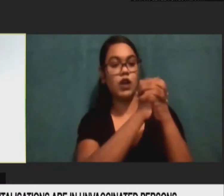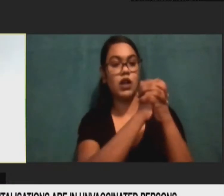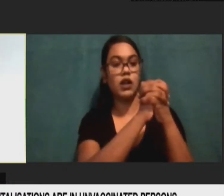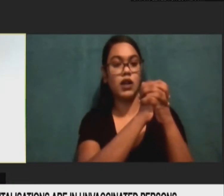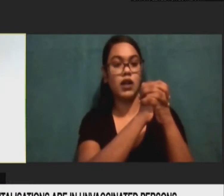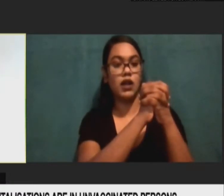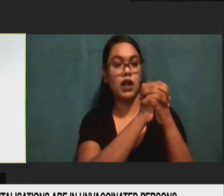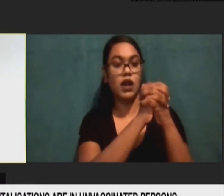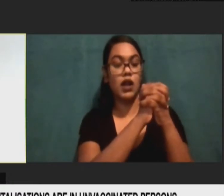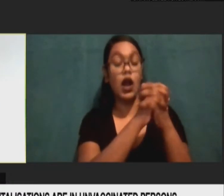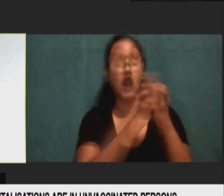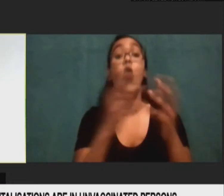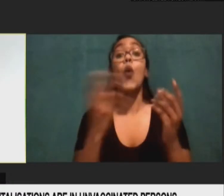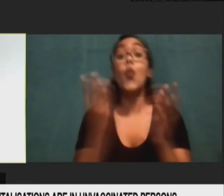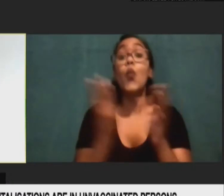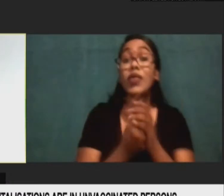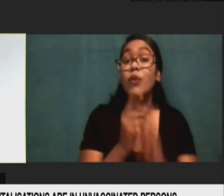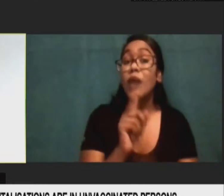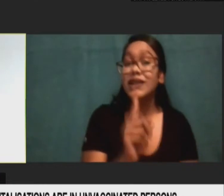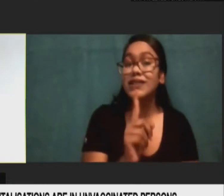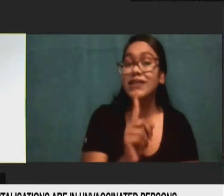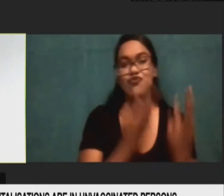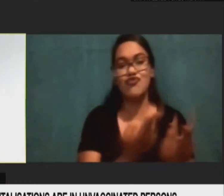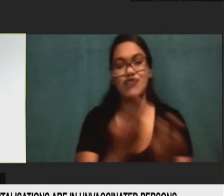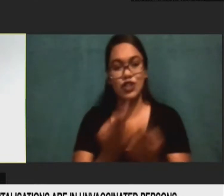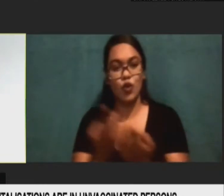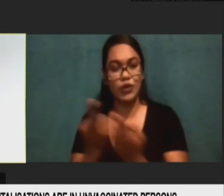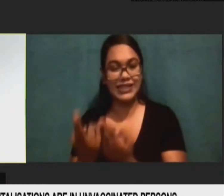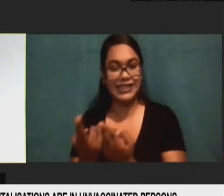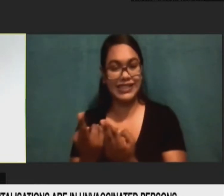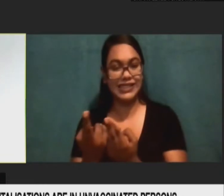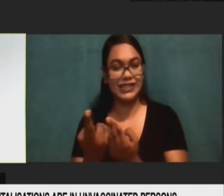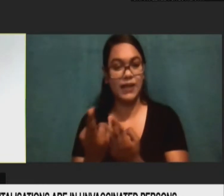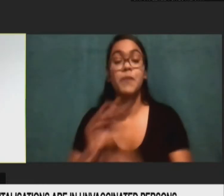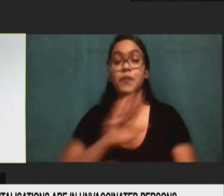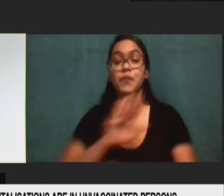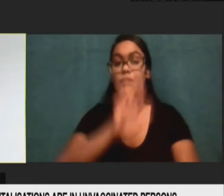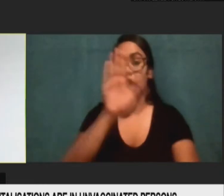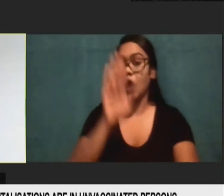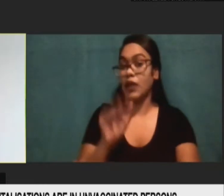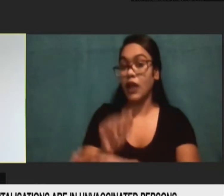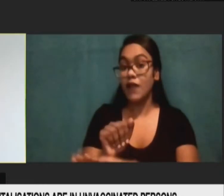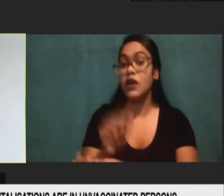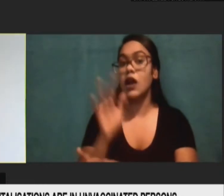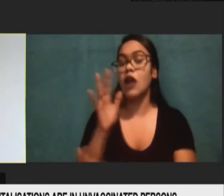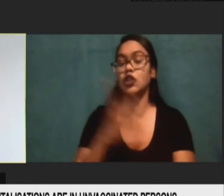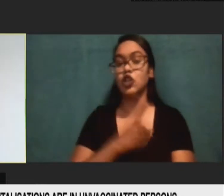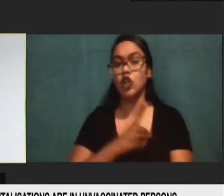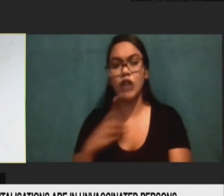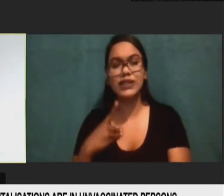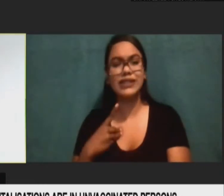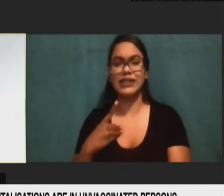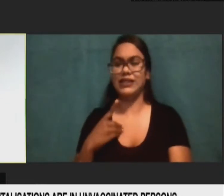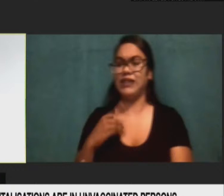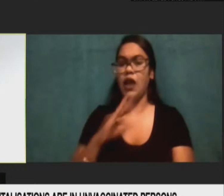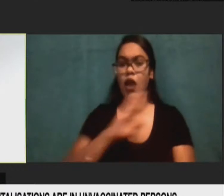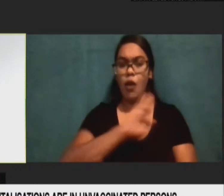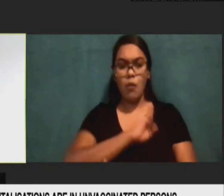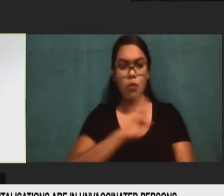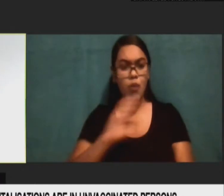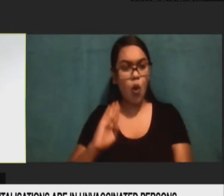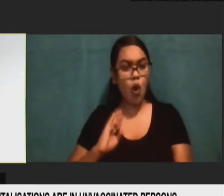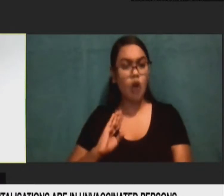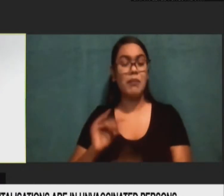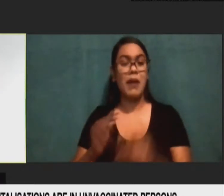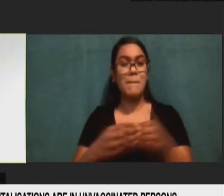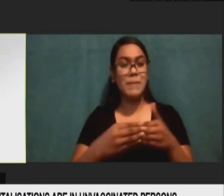resources that were there, the South African National Defence Force that was there, the Doctors Without Borders that were there, the WHO,